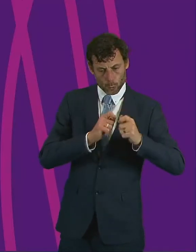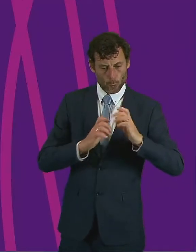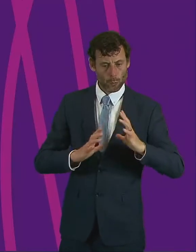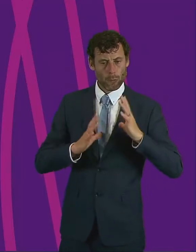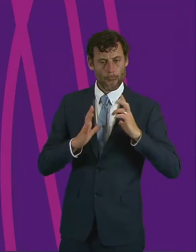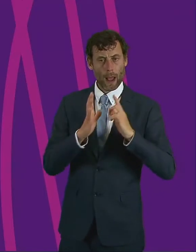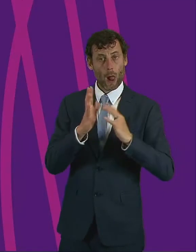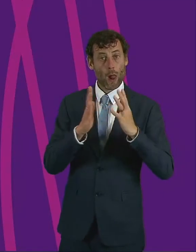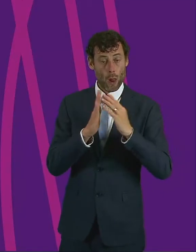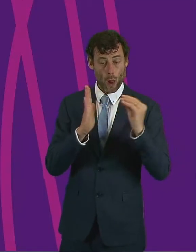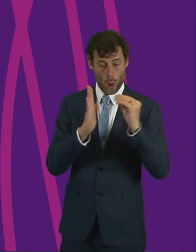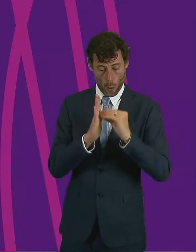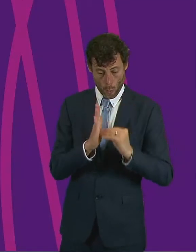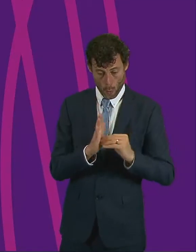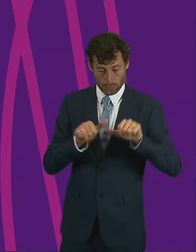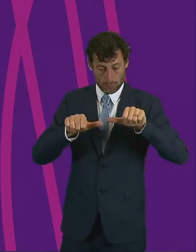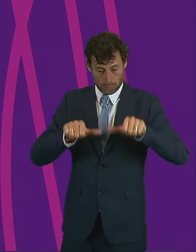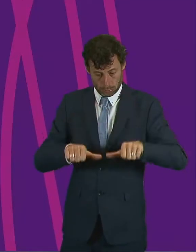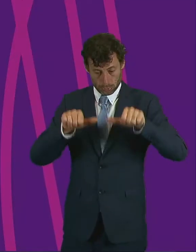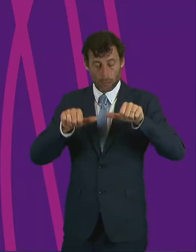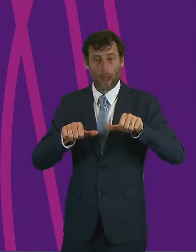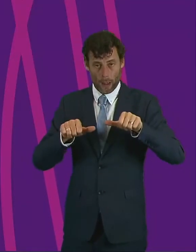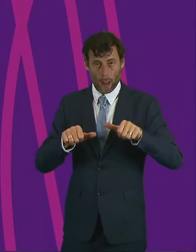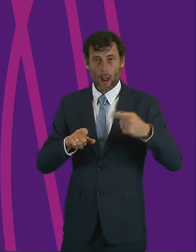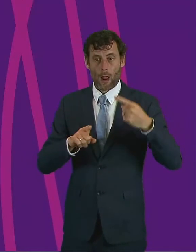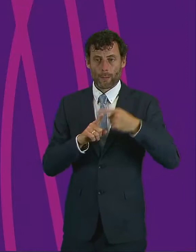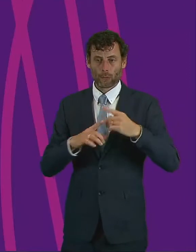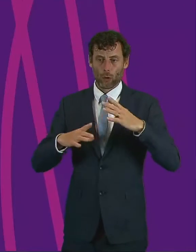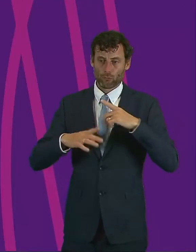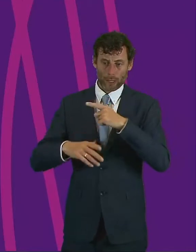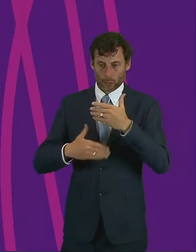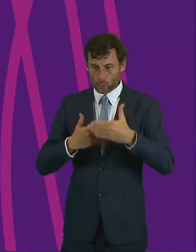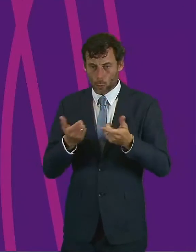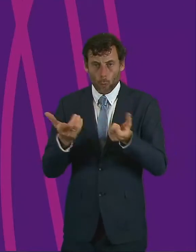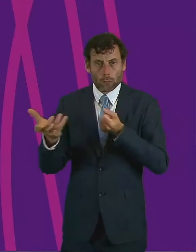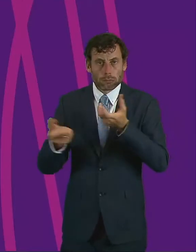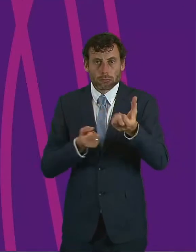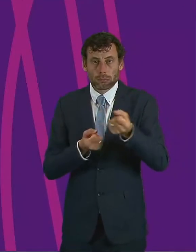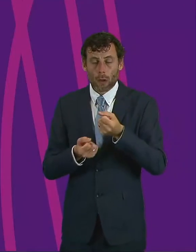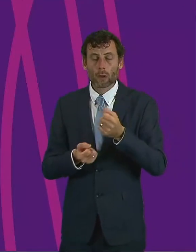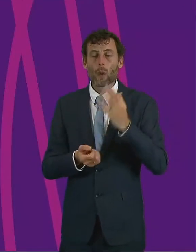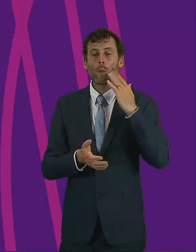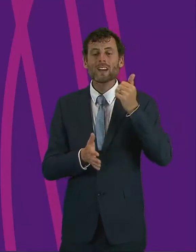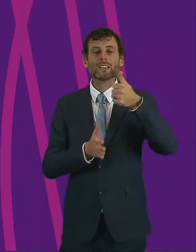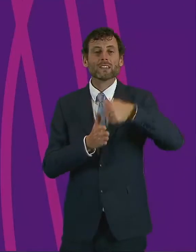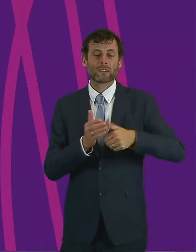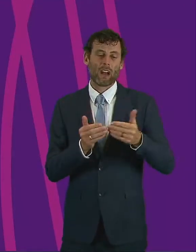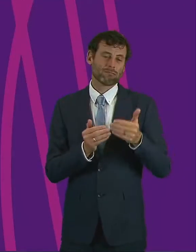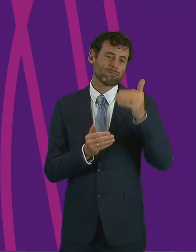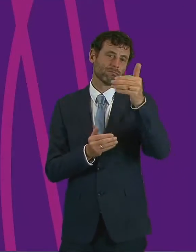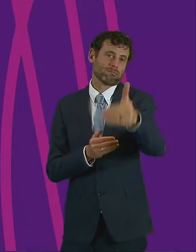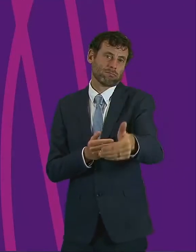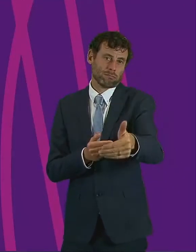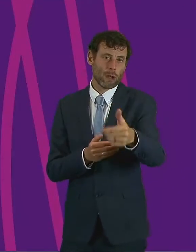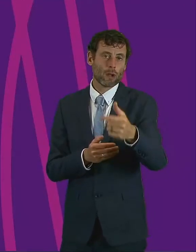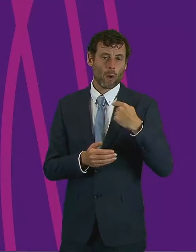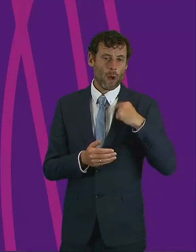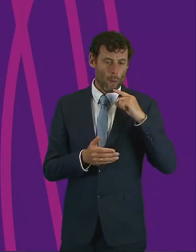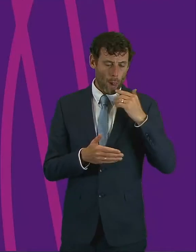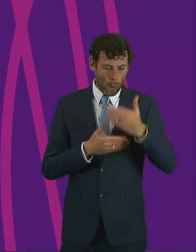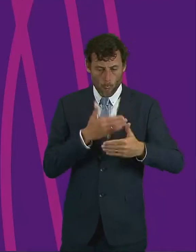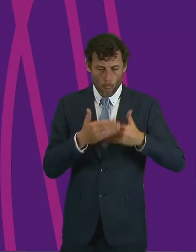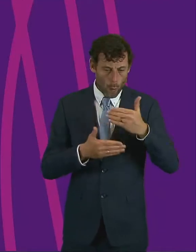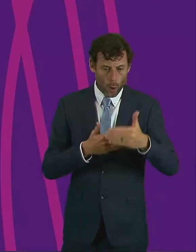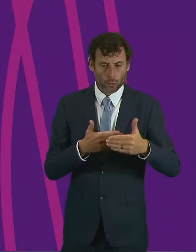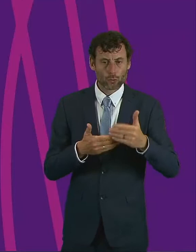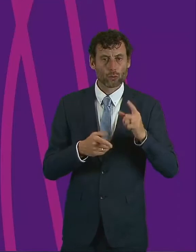Revenue Scotland to be ready to collect and manage the tax, the change will not come into force immediately. But I'll work to enable this to be